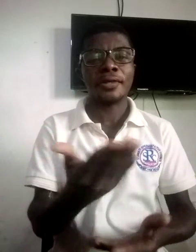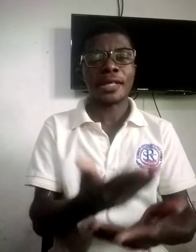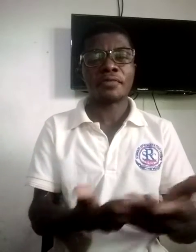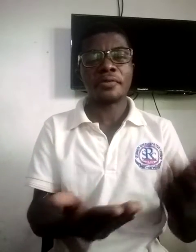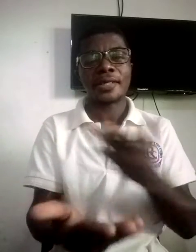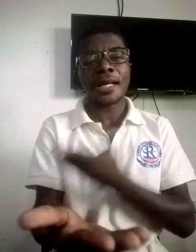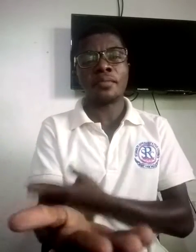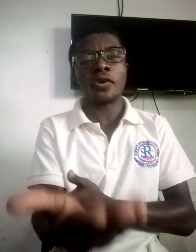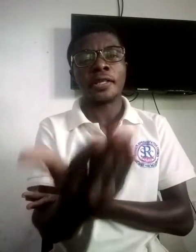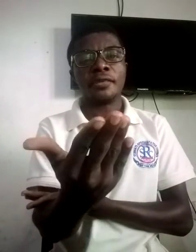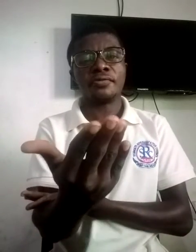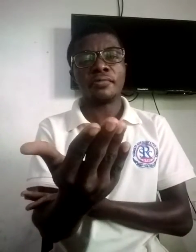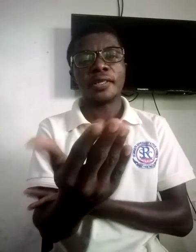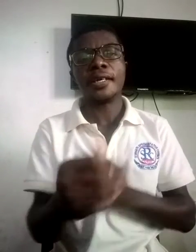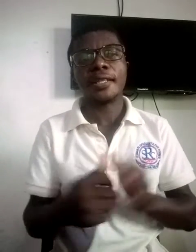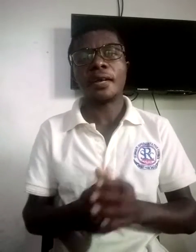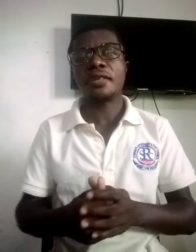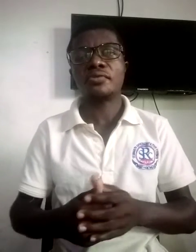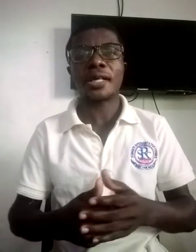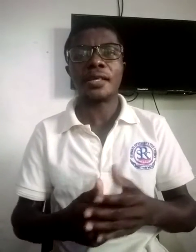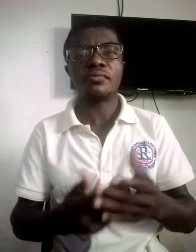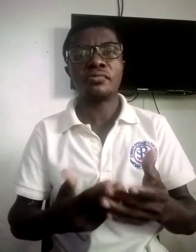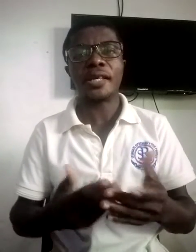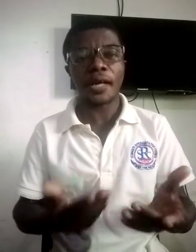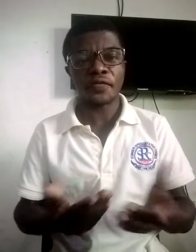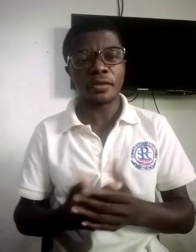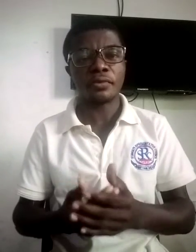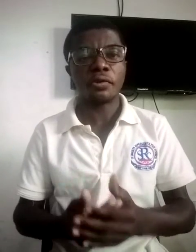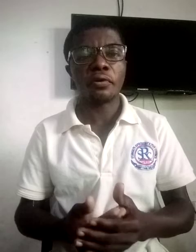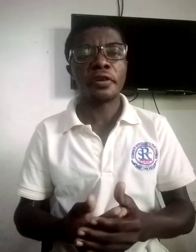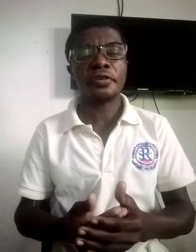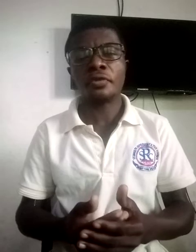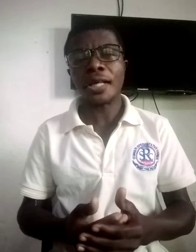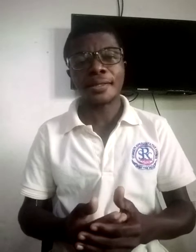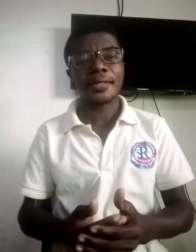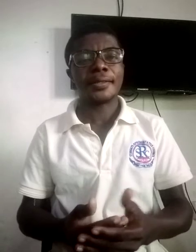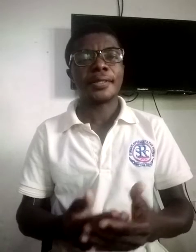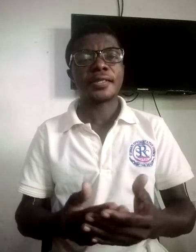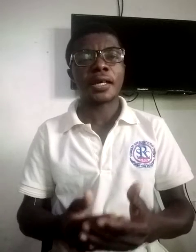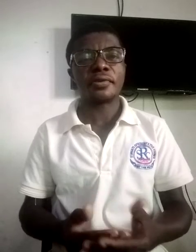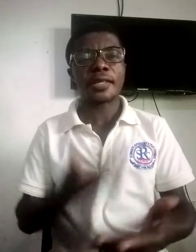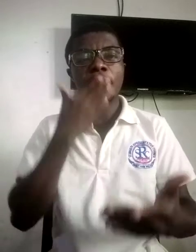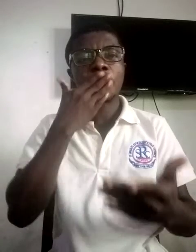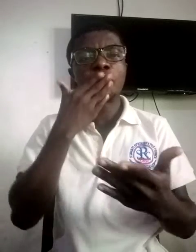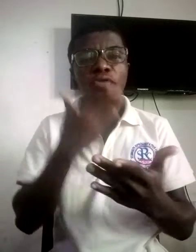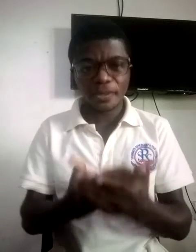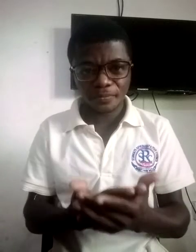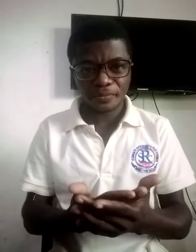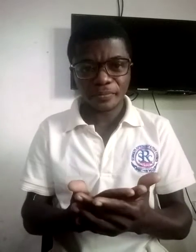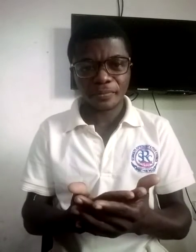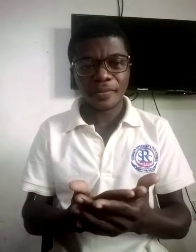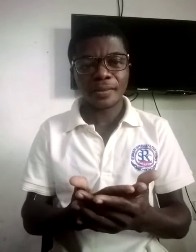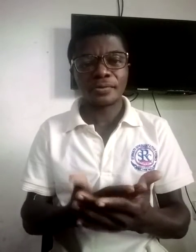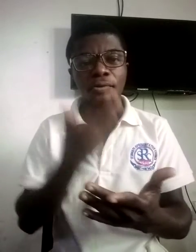that's why we sign morning this way. Now let's look at the good afternoon. We already know that this is how we sign good. So this